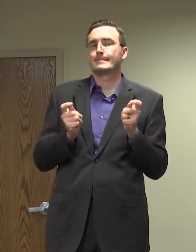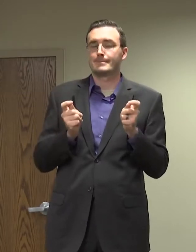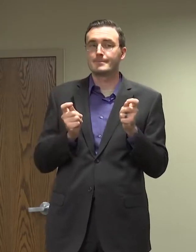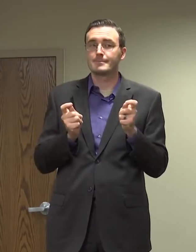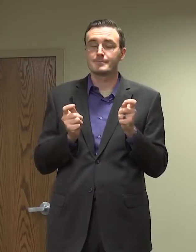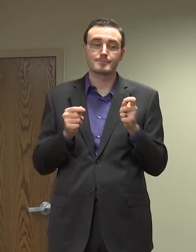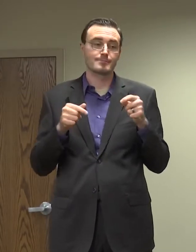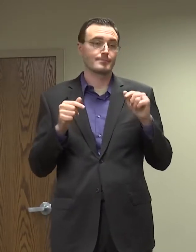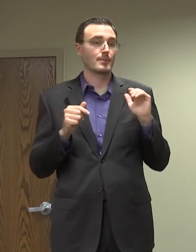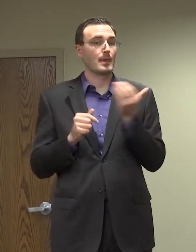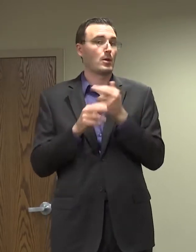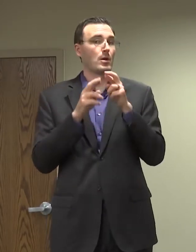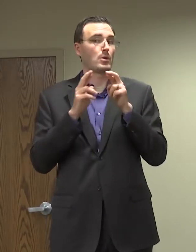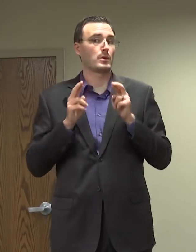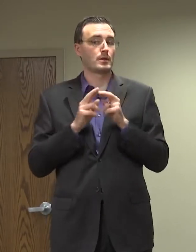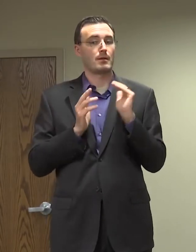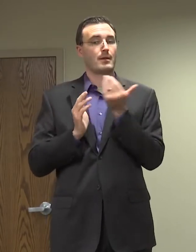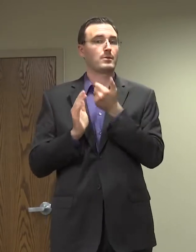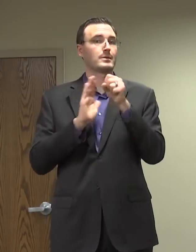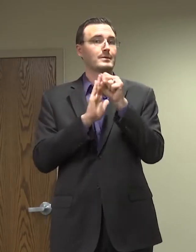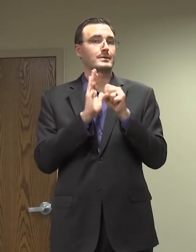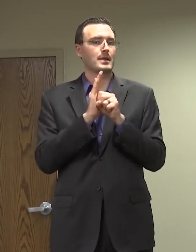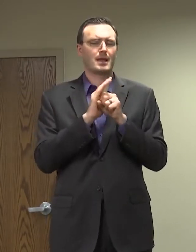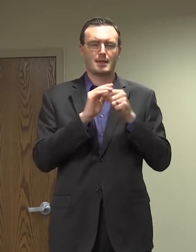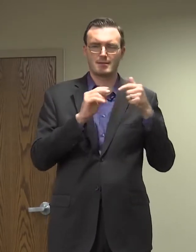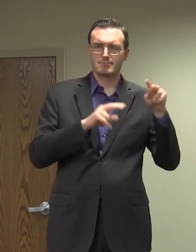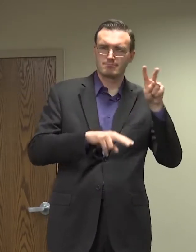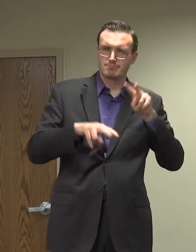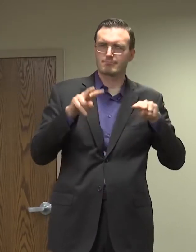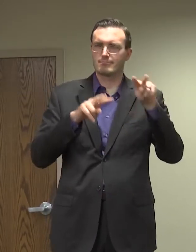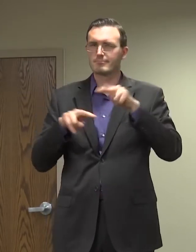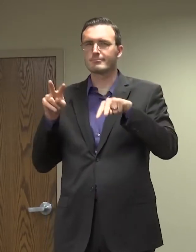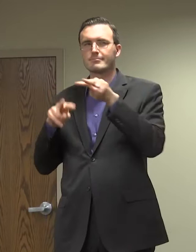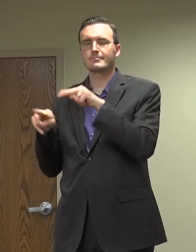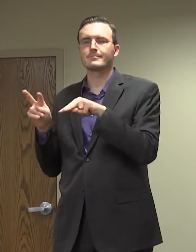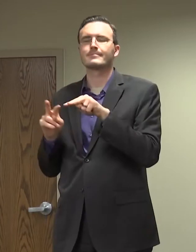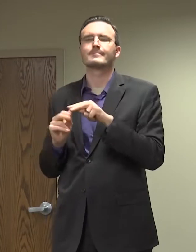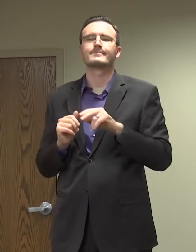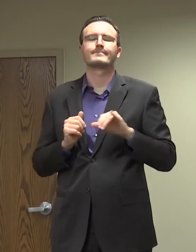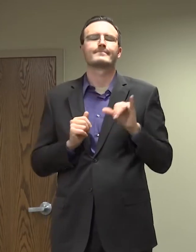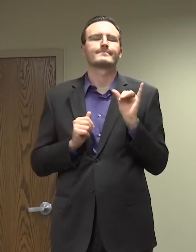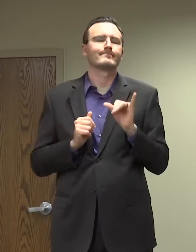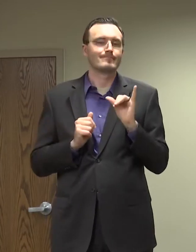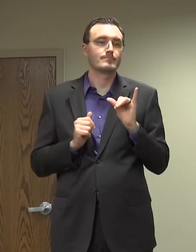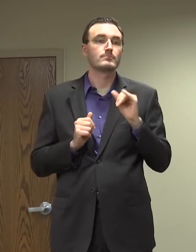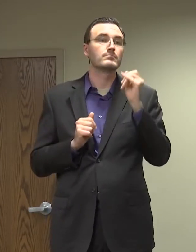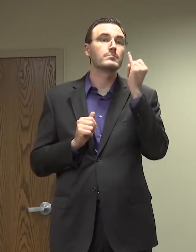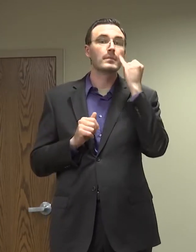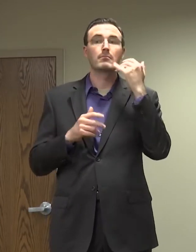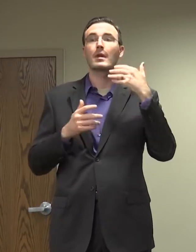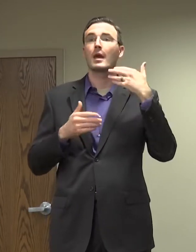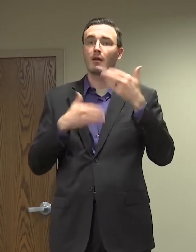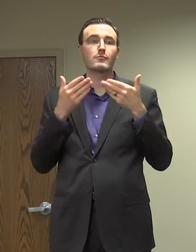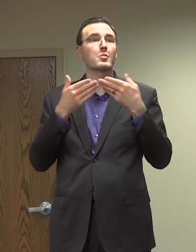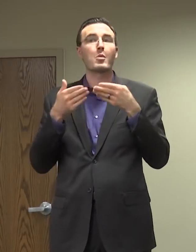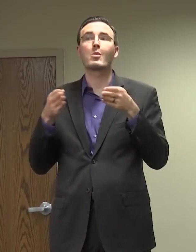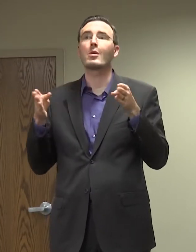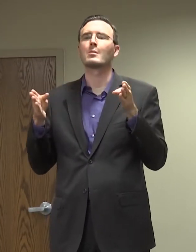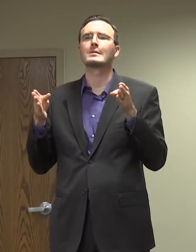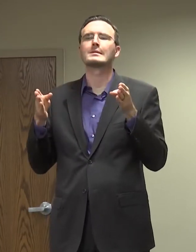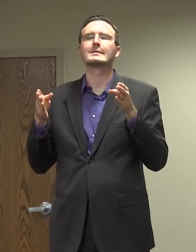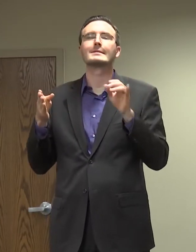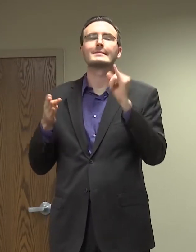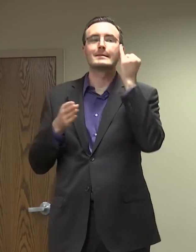had to take a look at what would things look like if we needed to kind of roll back a bit. What would happen if cases surged